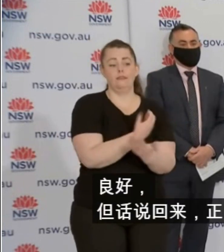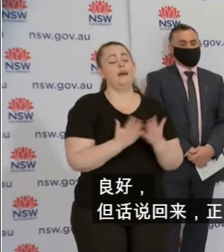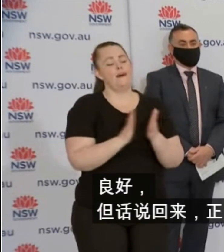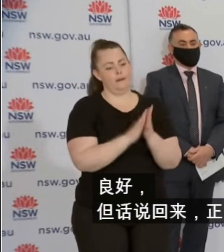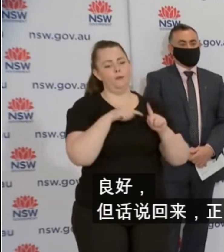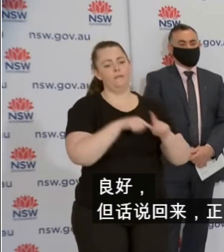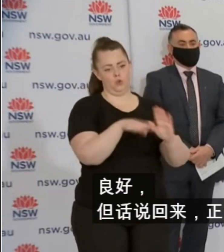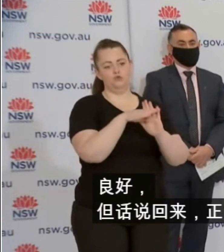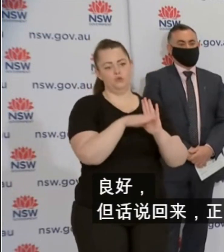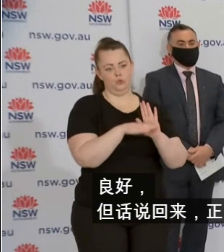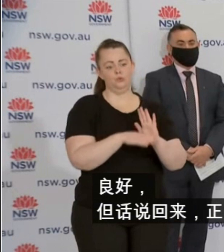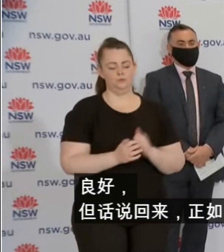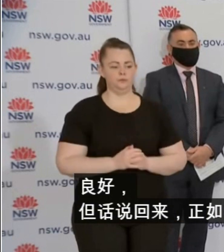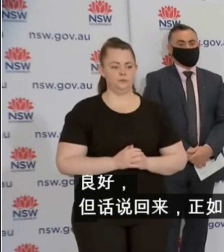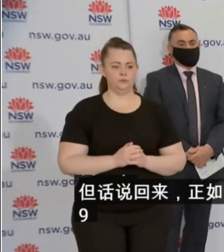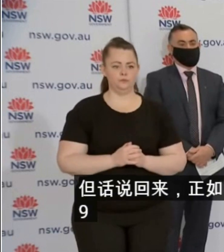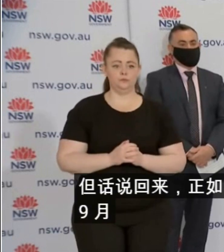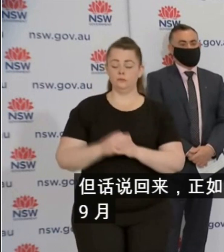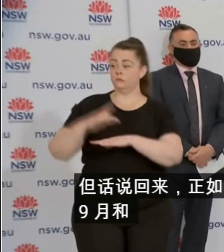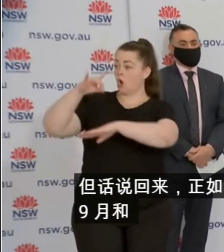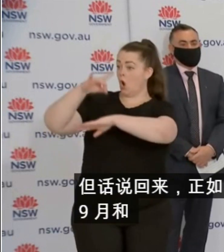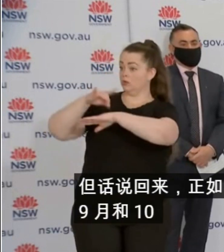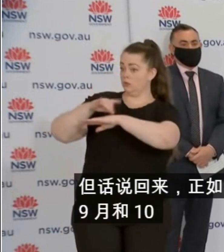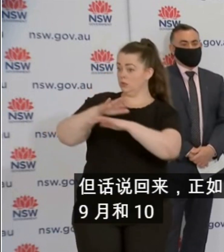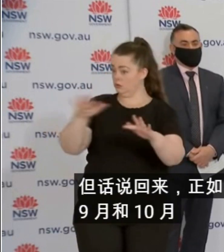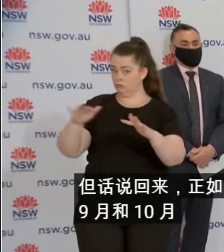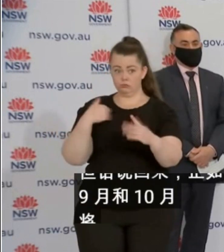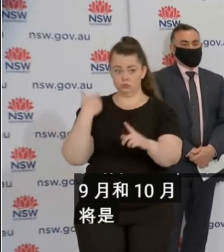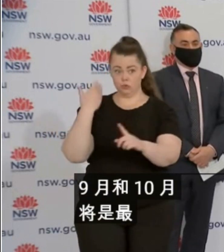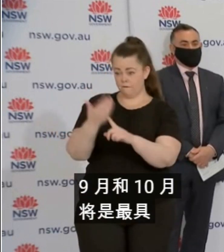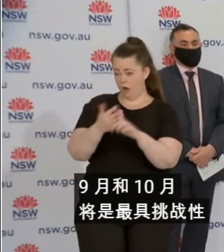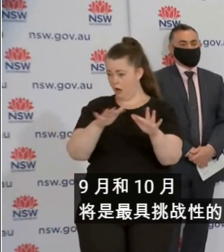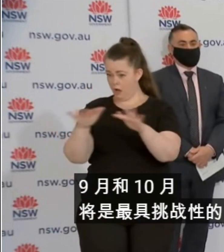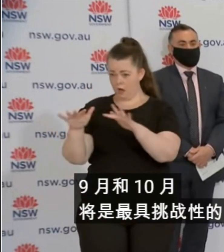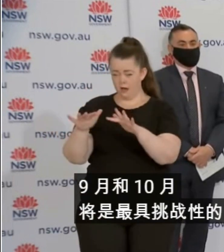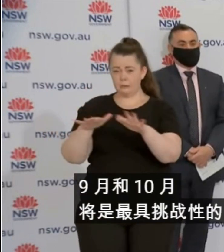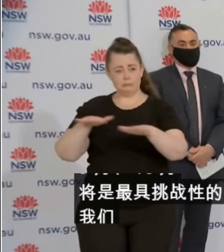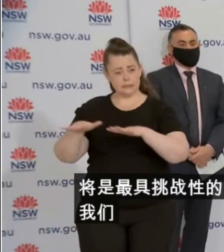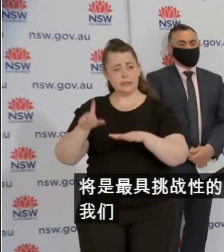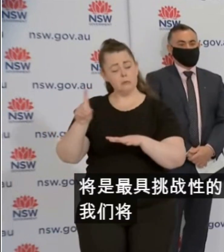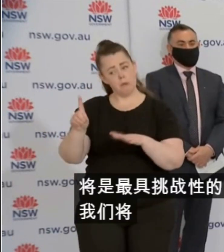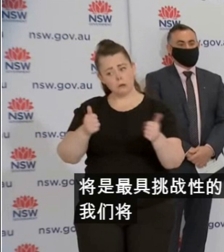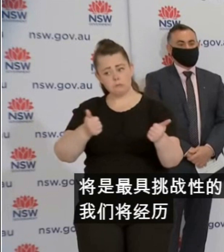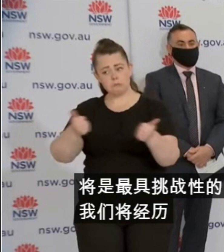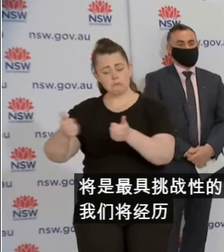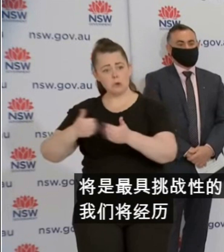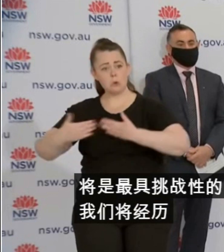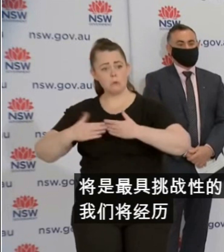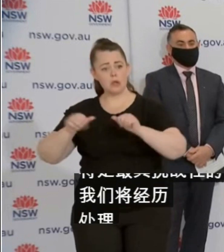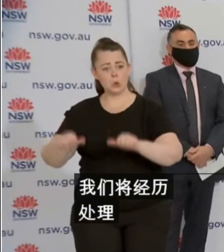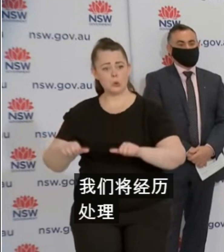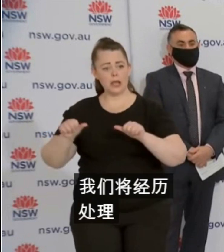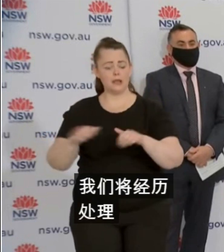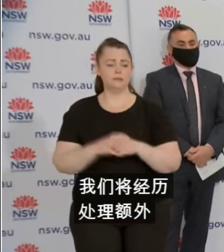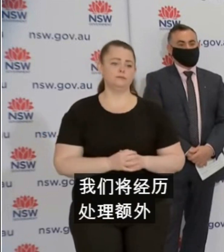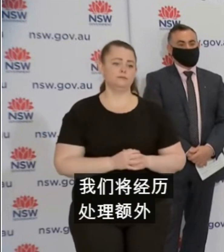having said that, we know that, as I've always said, September and October will be the most challenging, because we'll be going through the phase